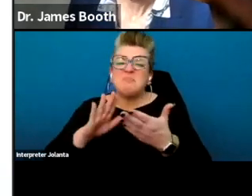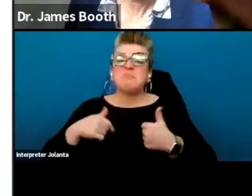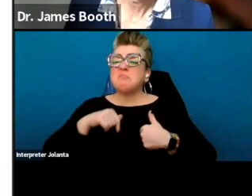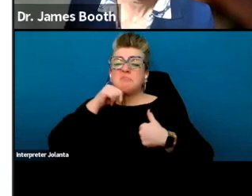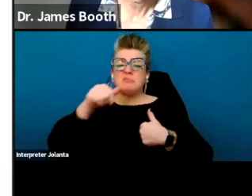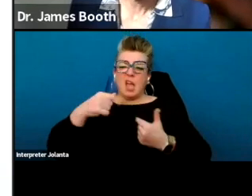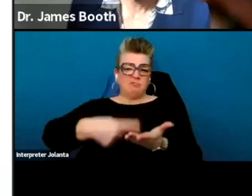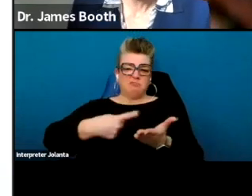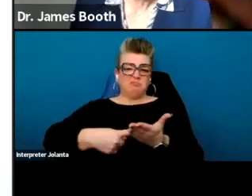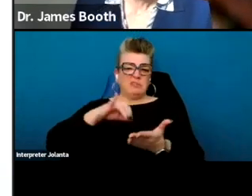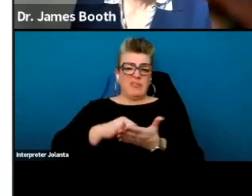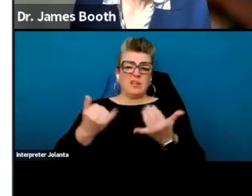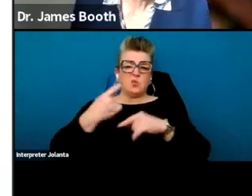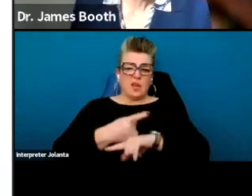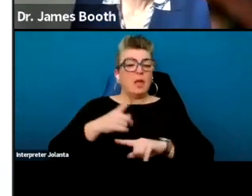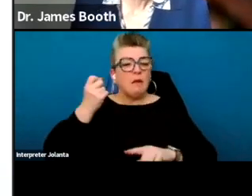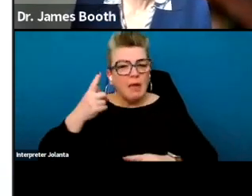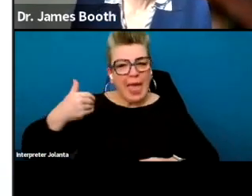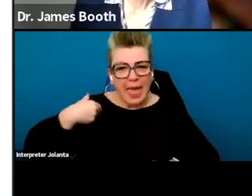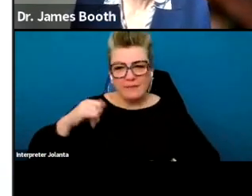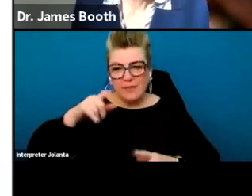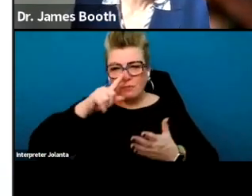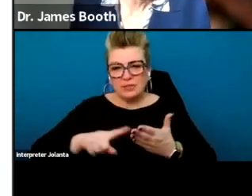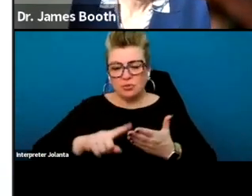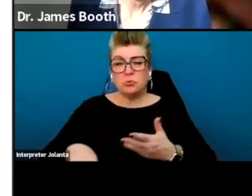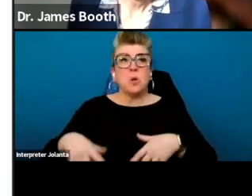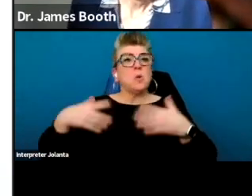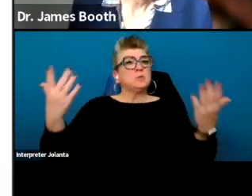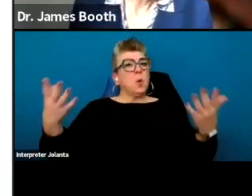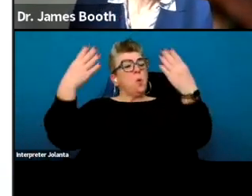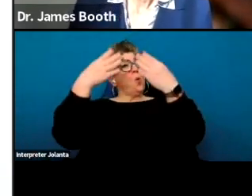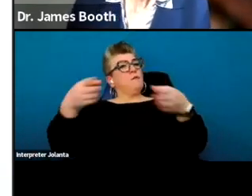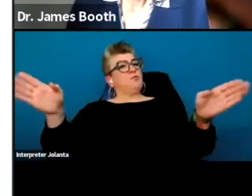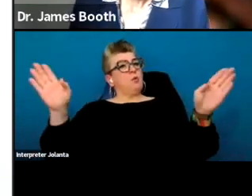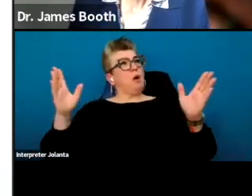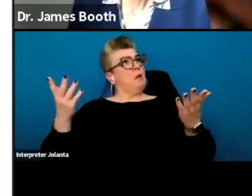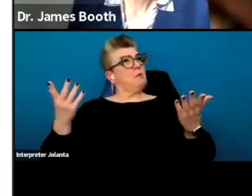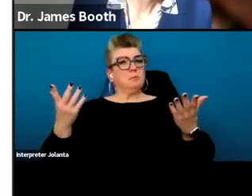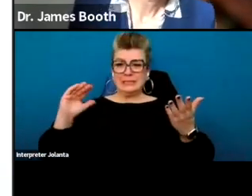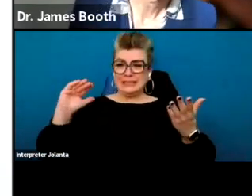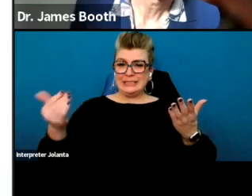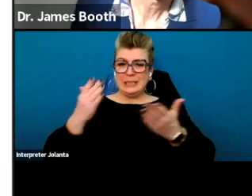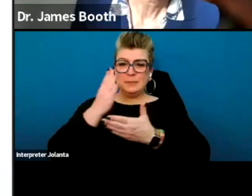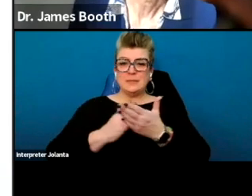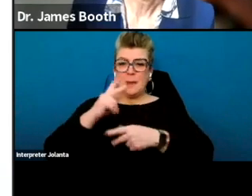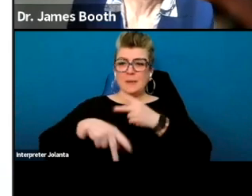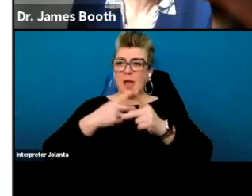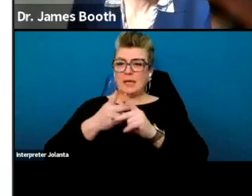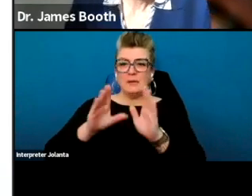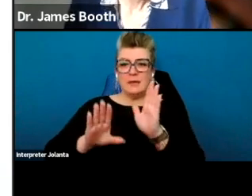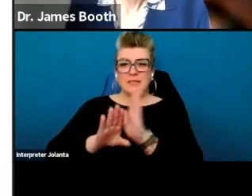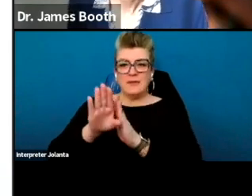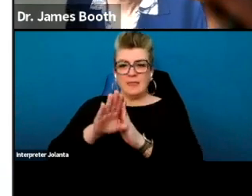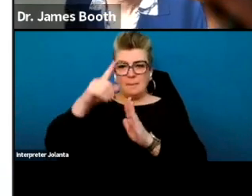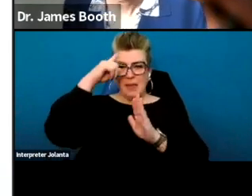those today. But overall, it seems as though there's maybe like a developmental shift, earlier specialization of